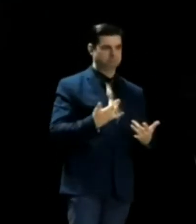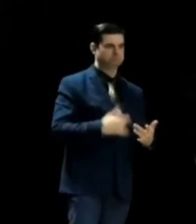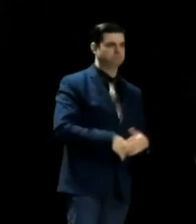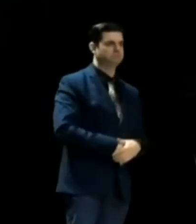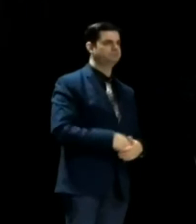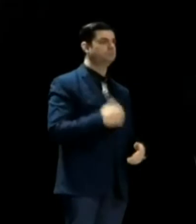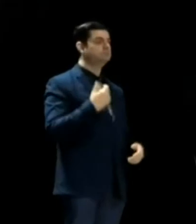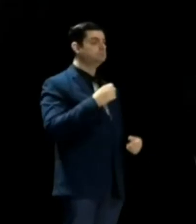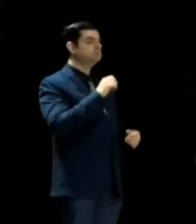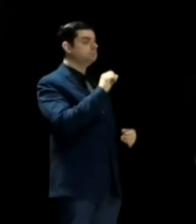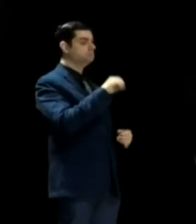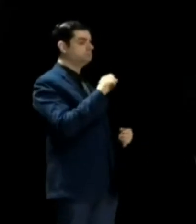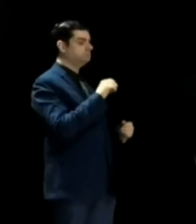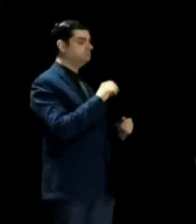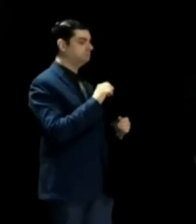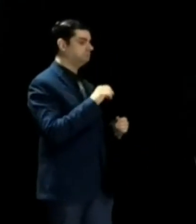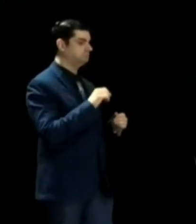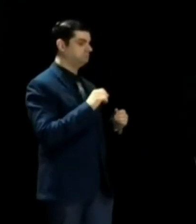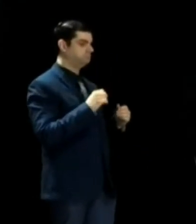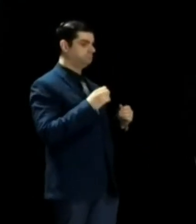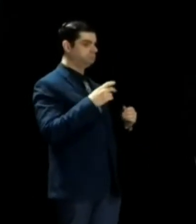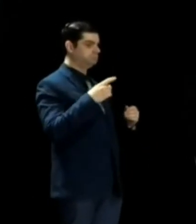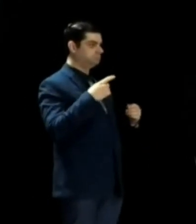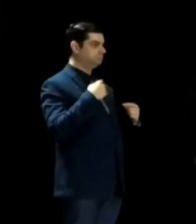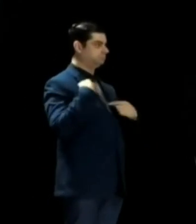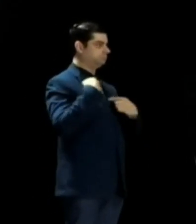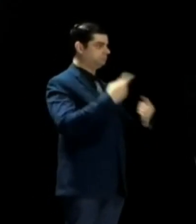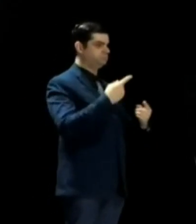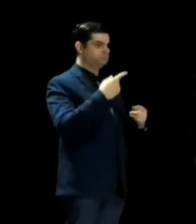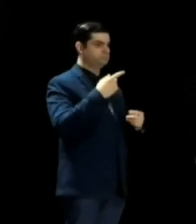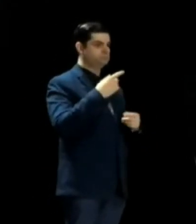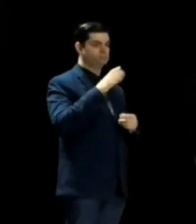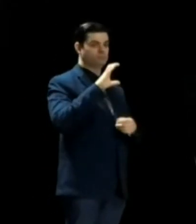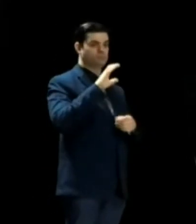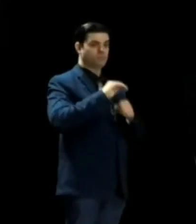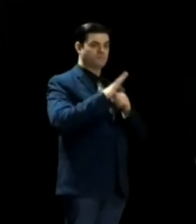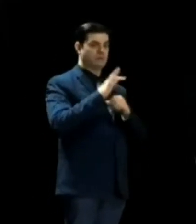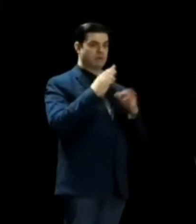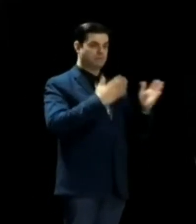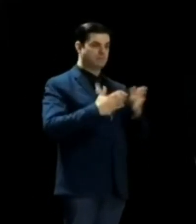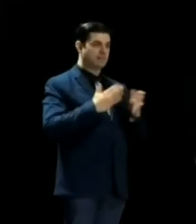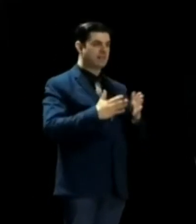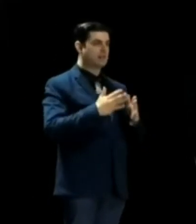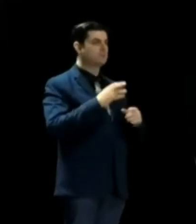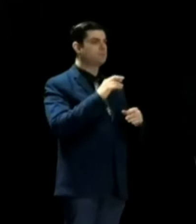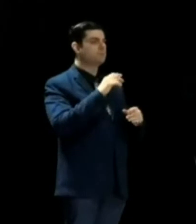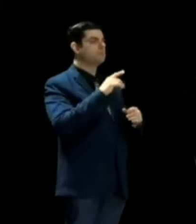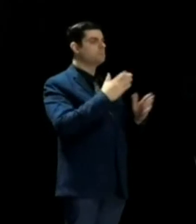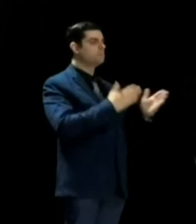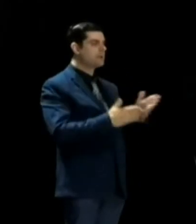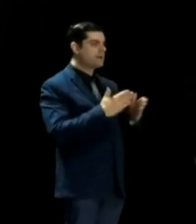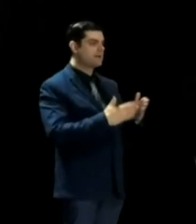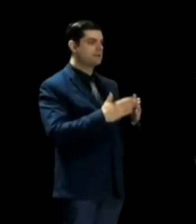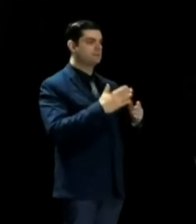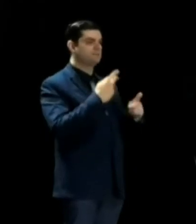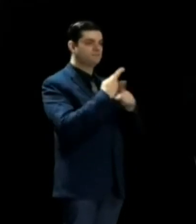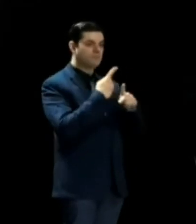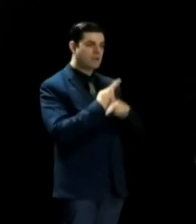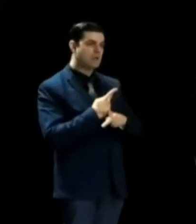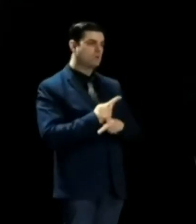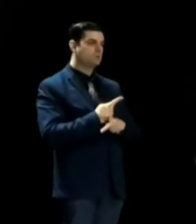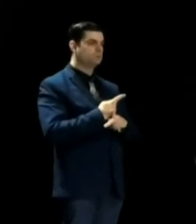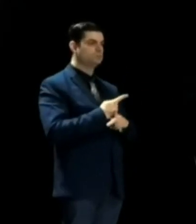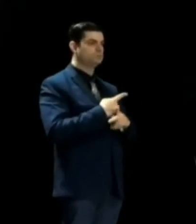for COVID, you plan and prepare for what a restart looks like with the consultation of your health